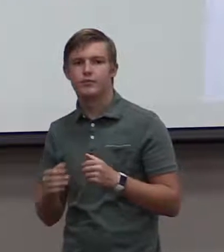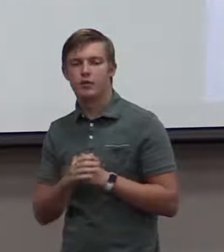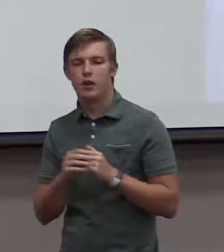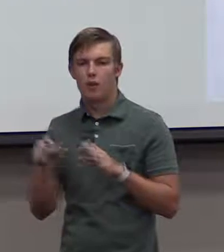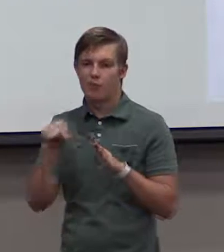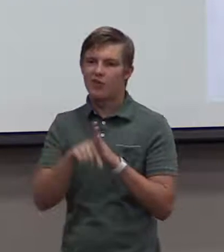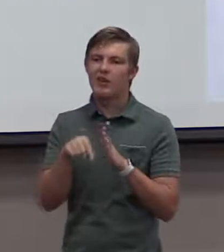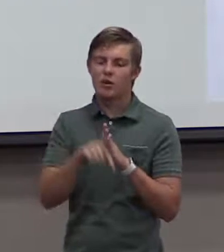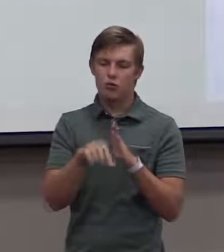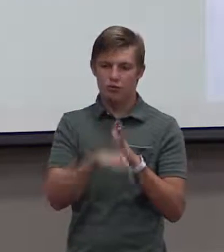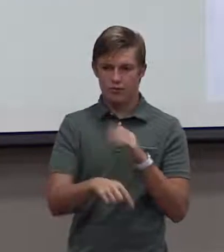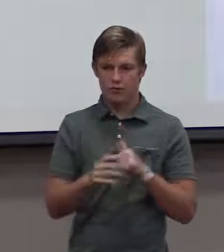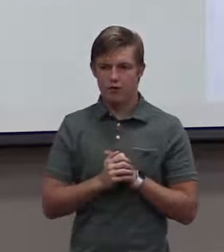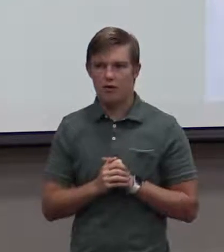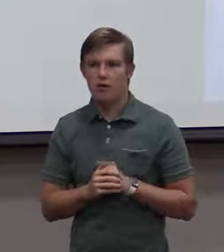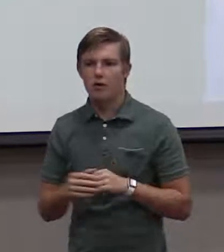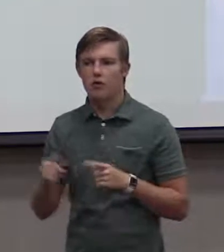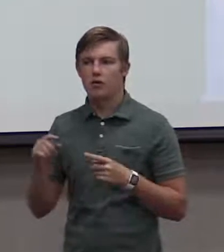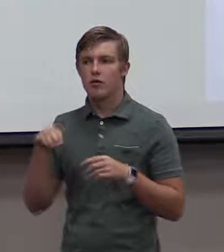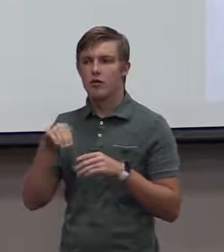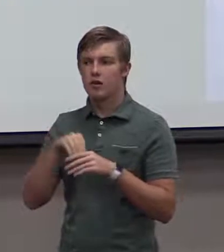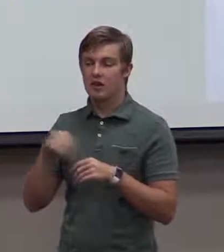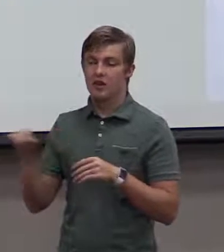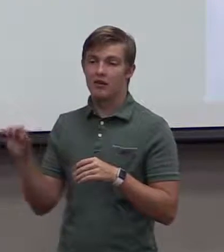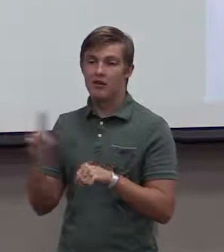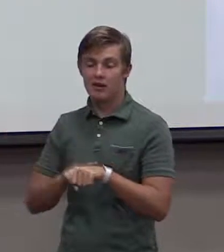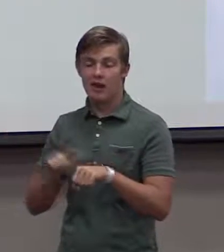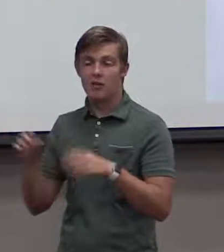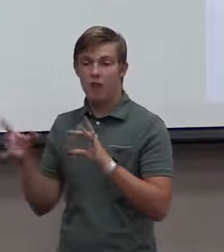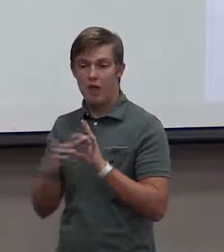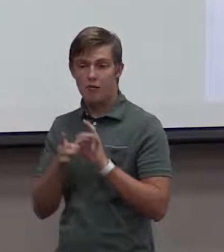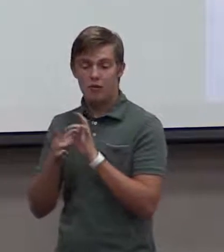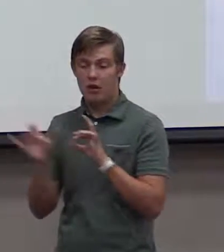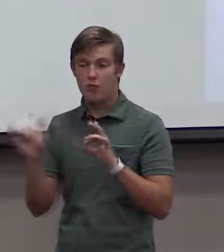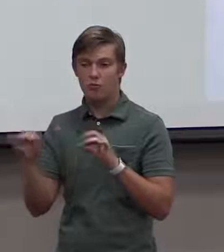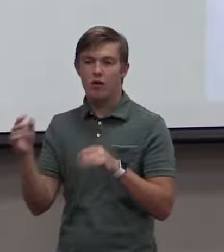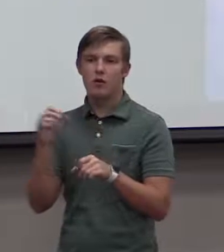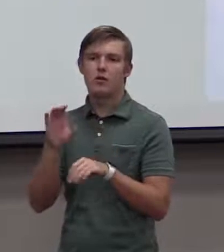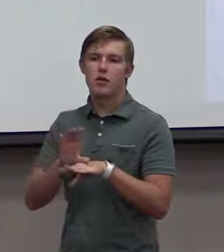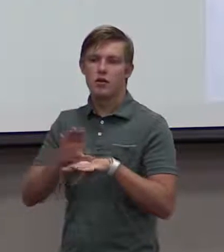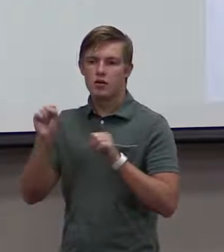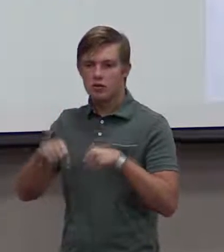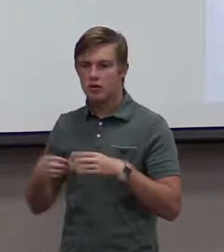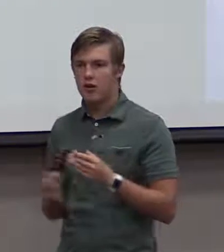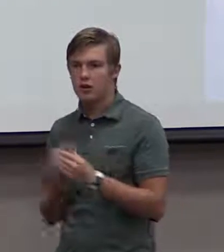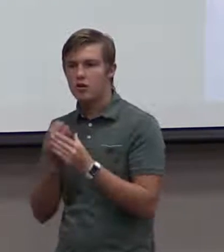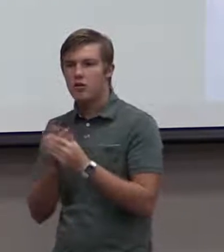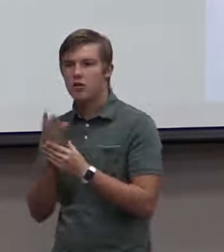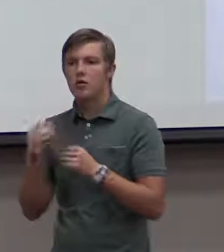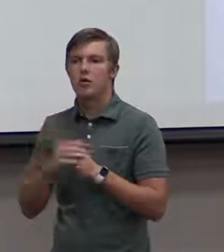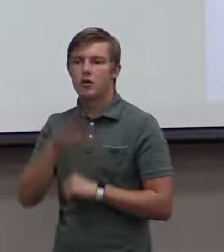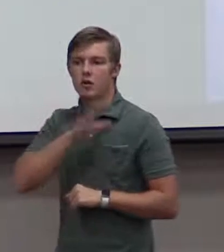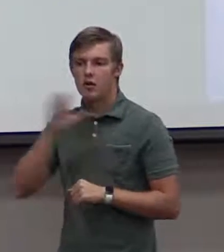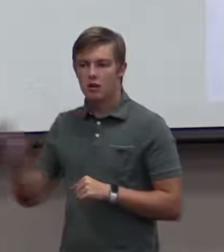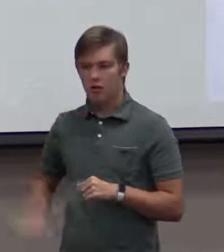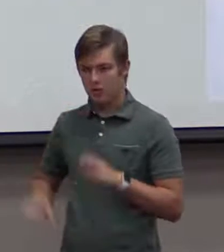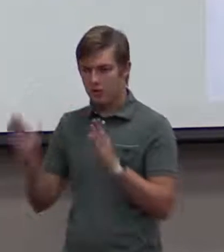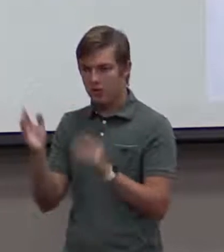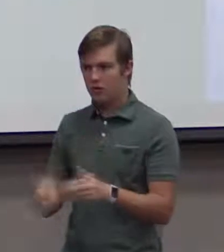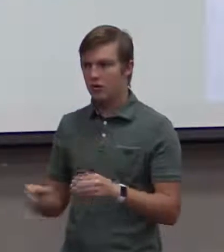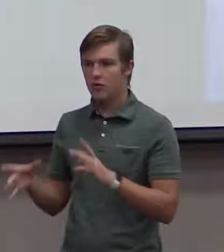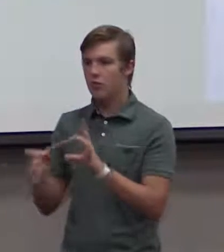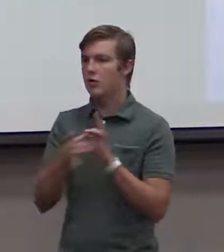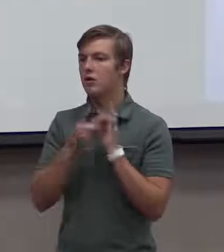of peace and of unity, the church can multiply and grow, and that's what we're seeing taking place in Alaska, where the Christians we're